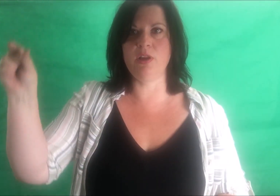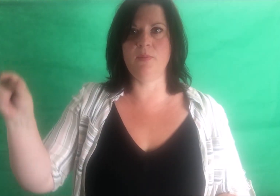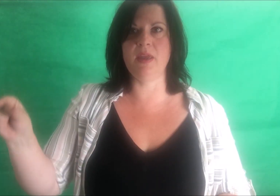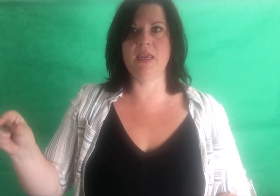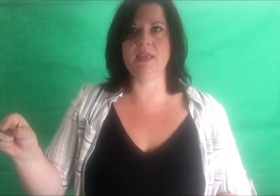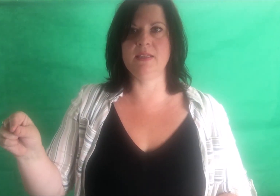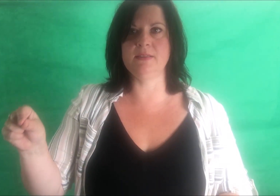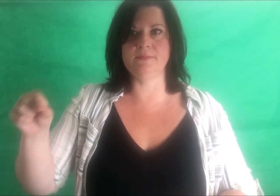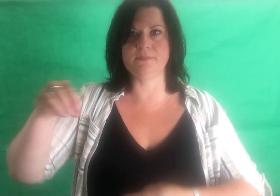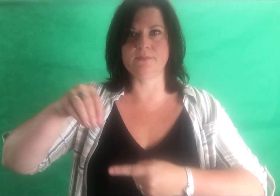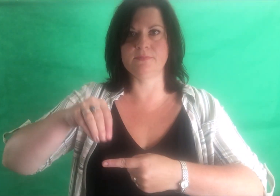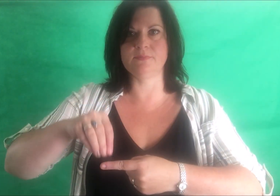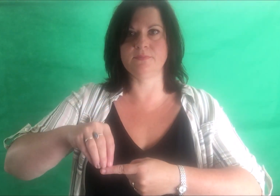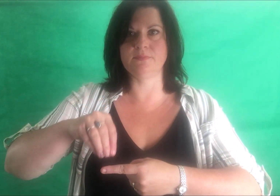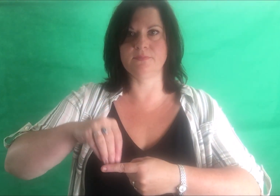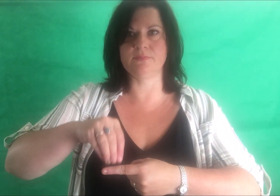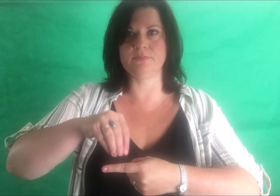Runner bean